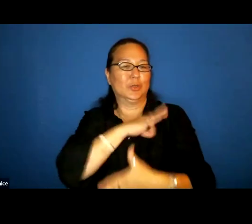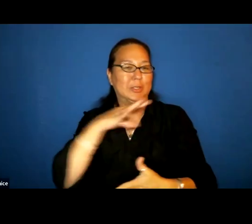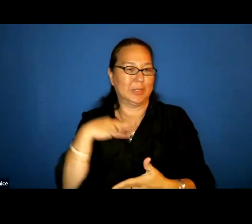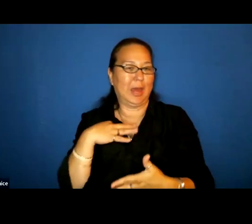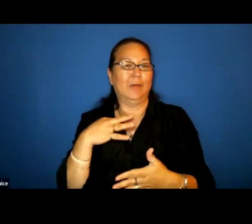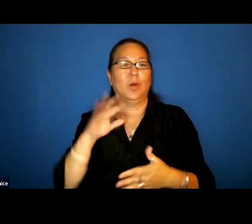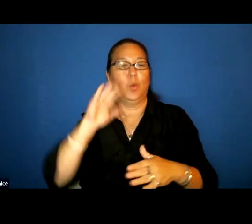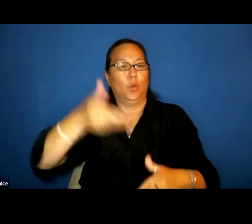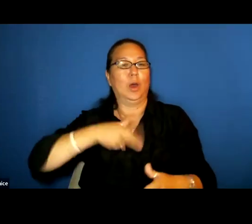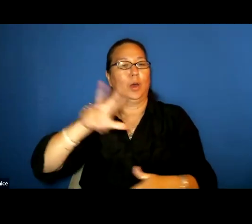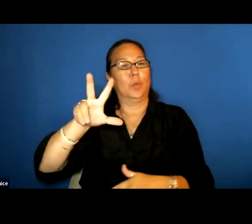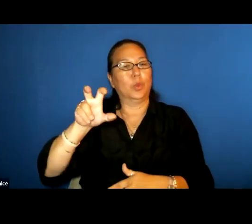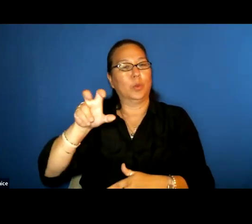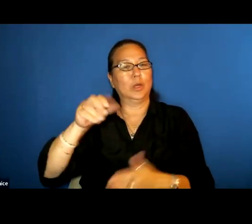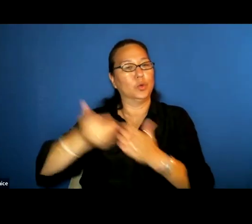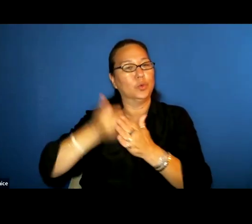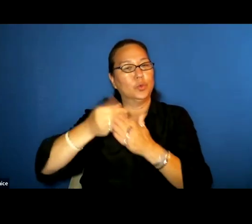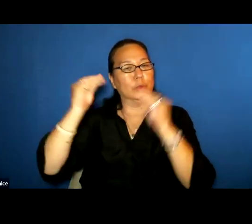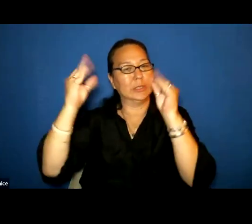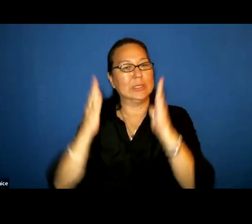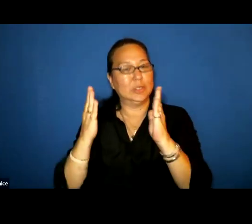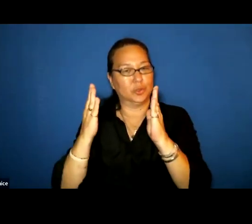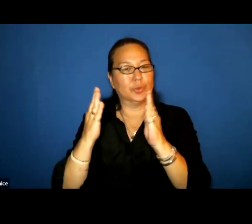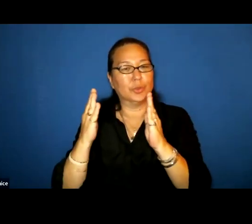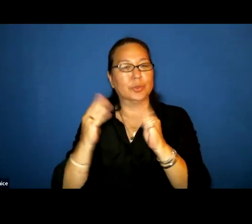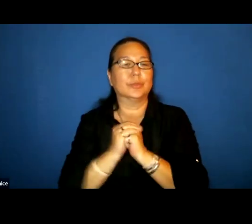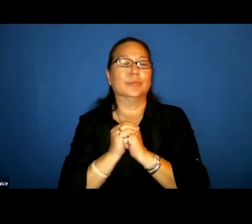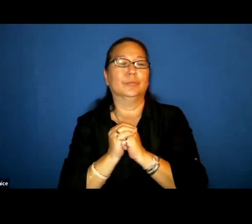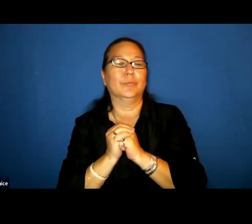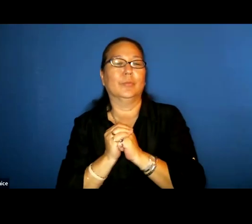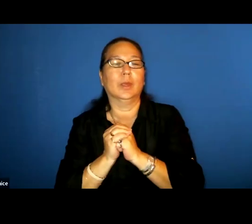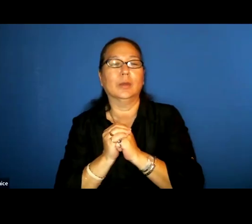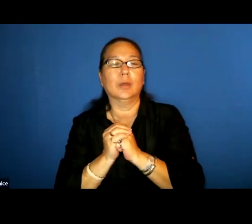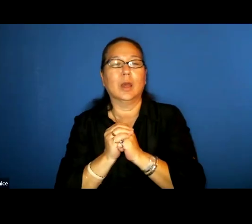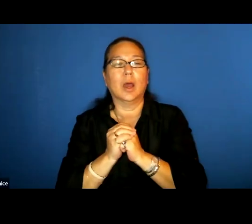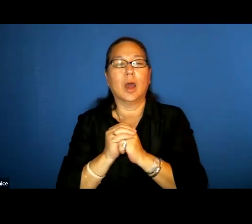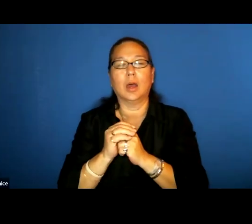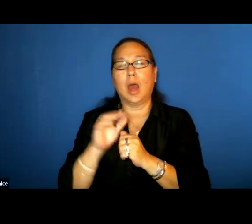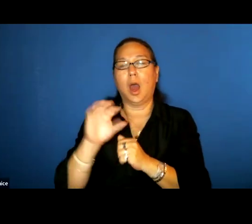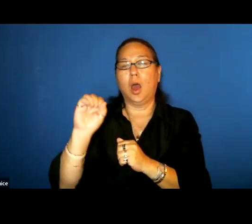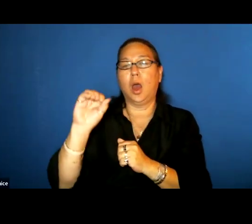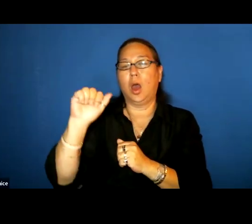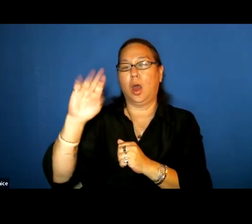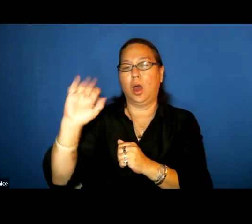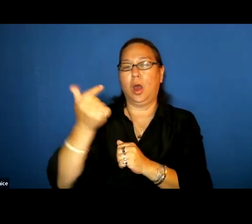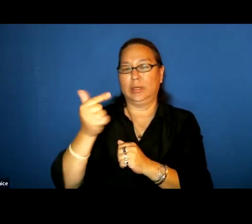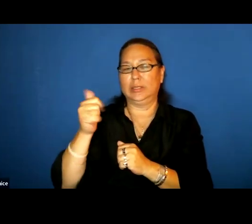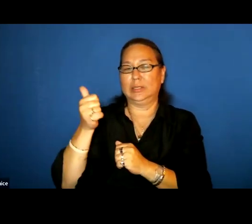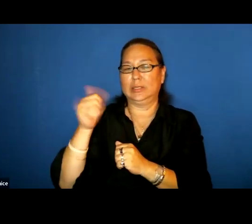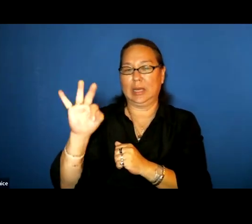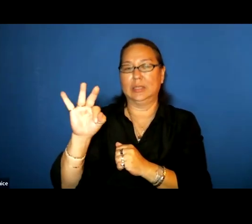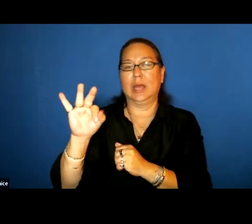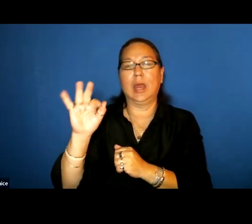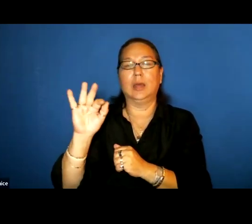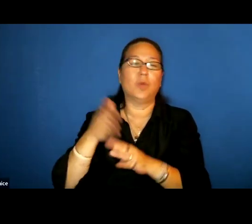to teach our young students. On August 19th, more than 700 parents and caregivers joined us for a back